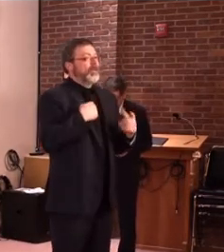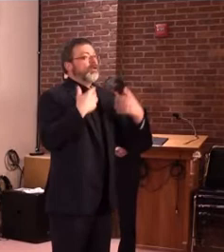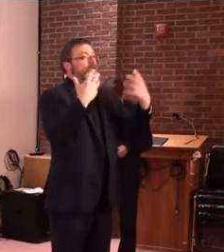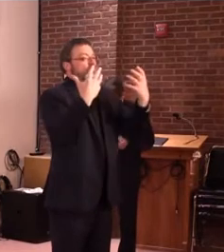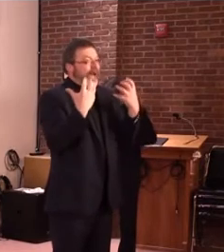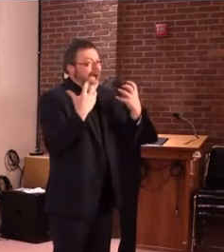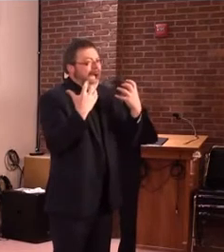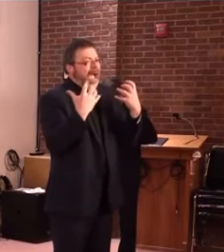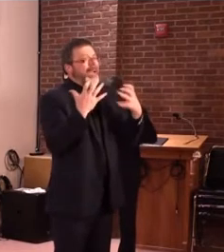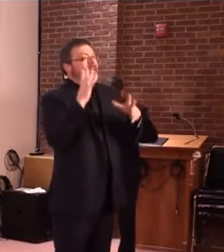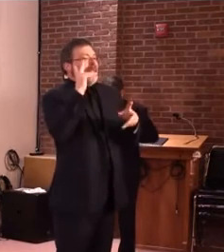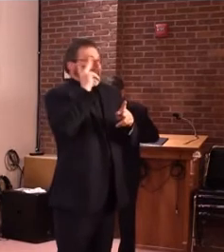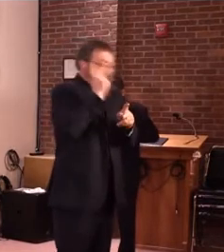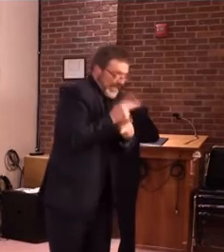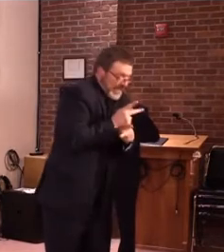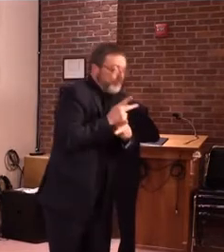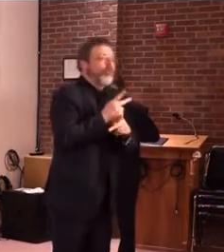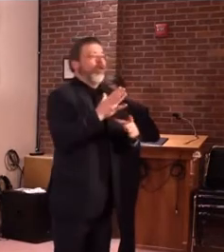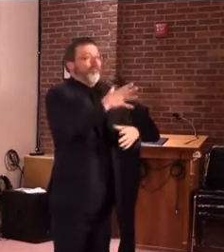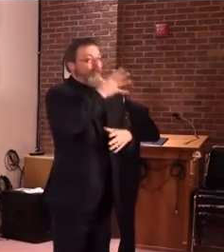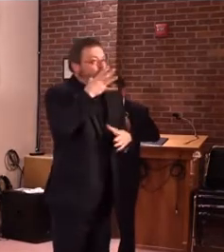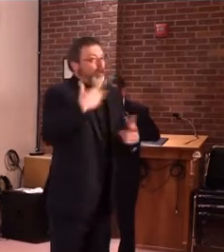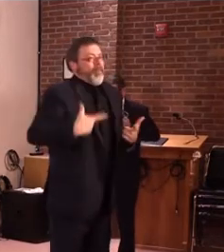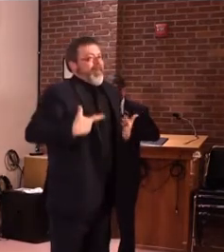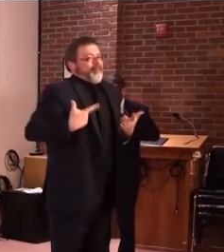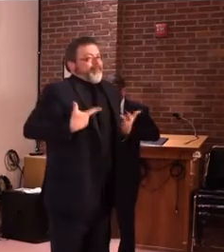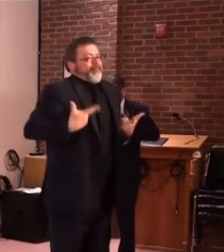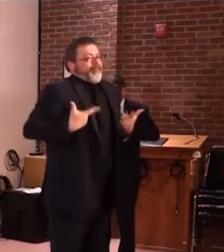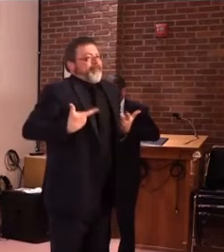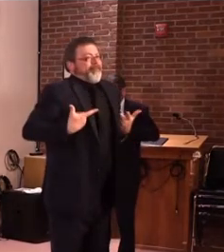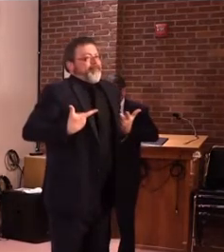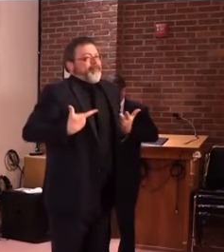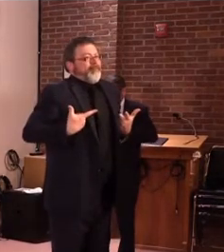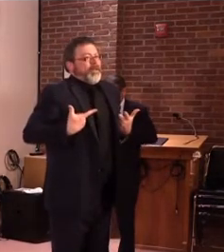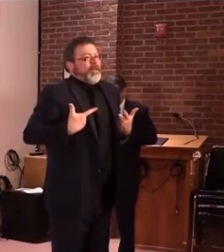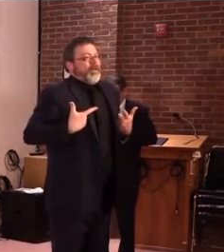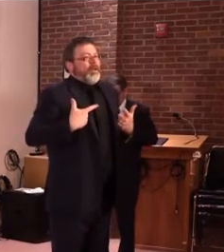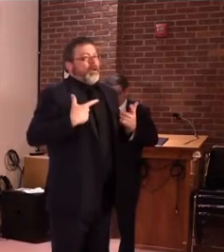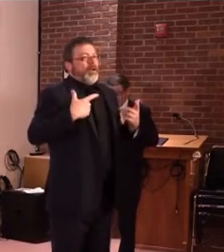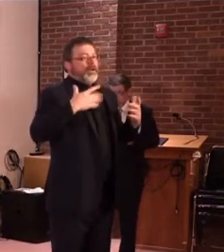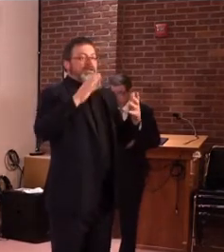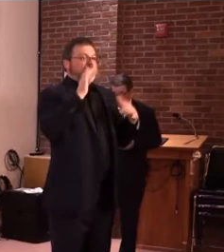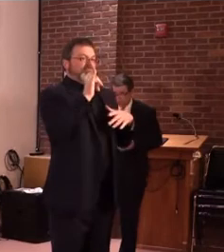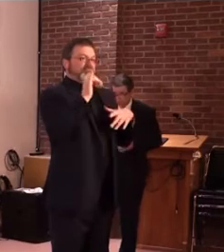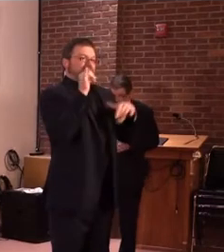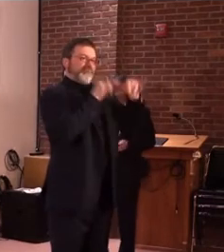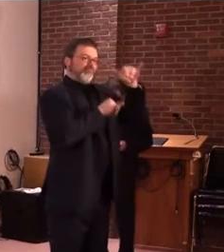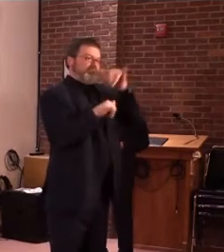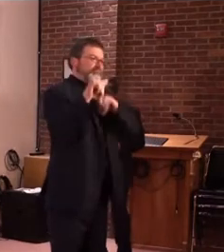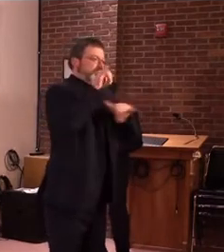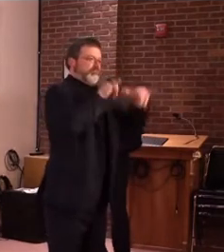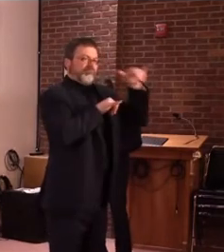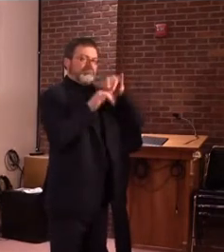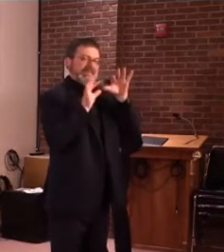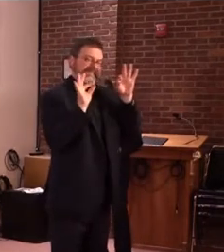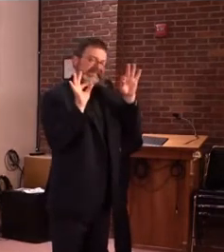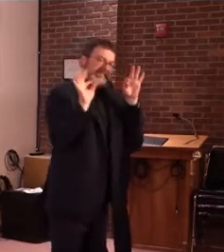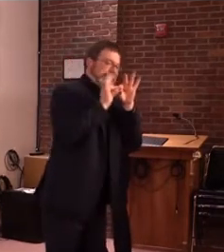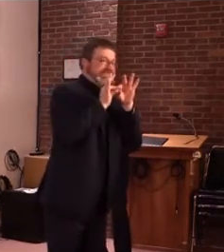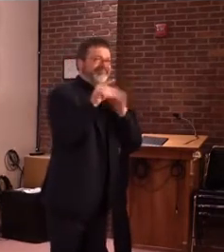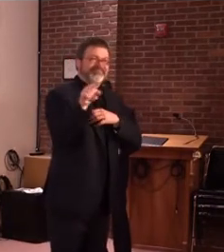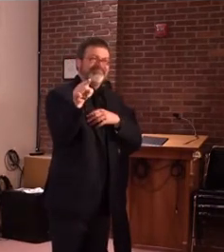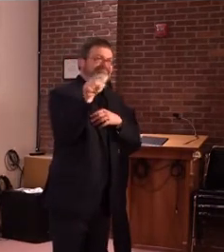those in need, there's never been a time more important than now to buy local. You know, think about what you're doing.